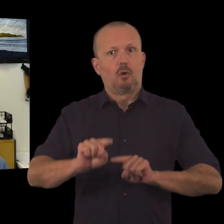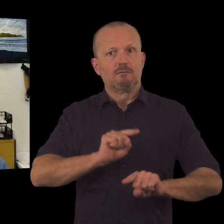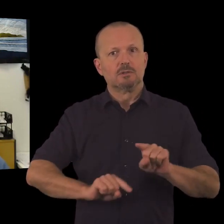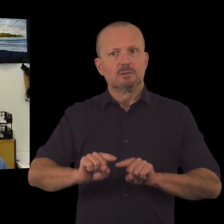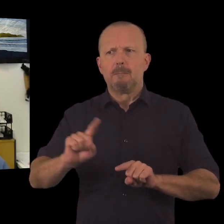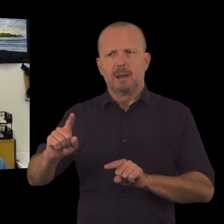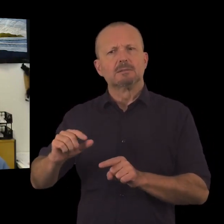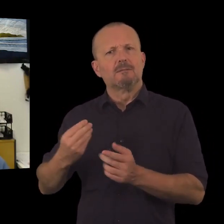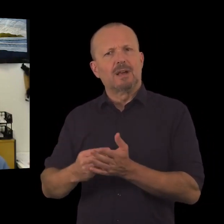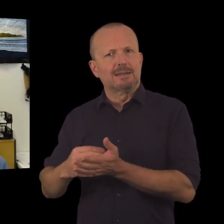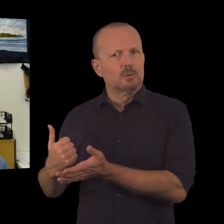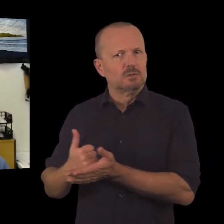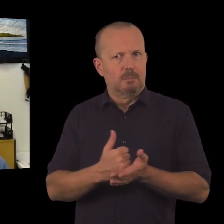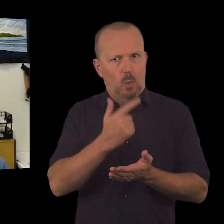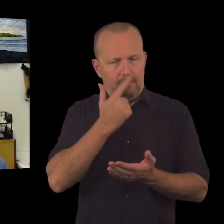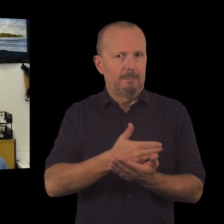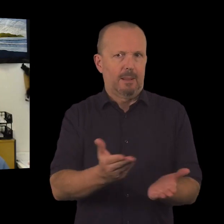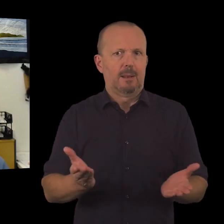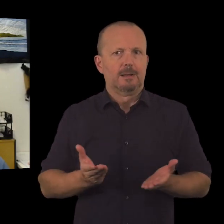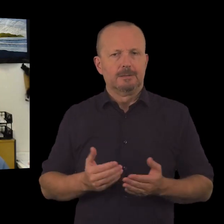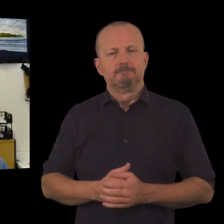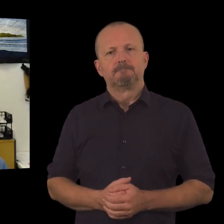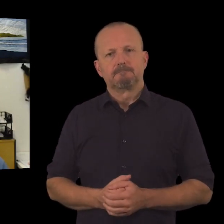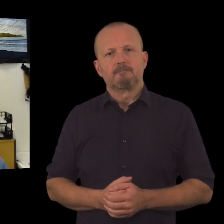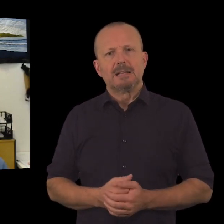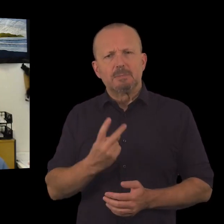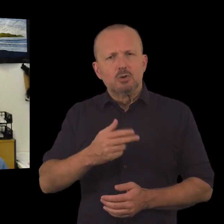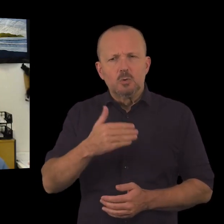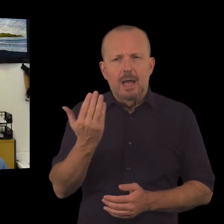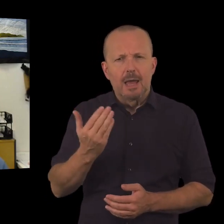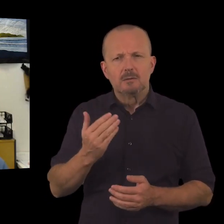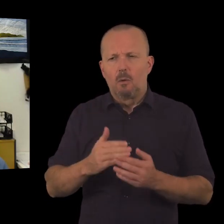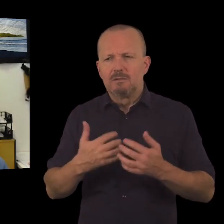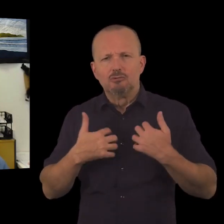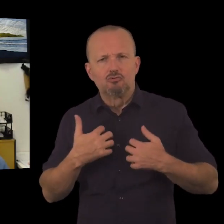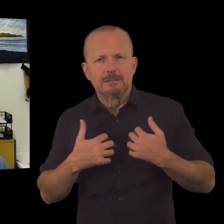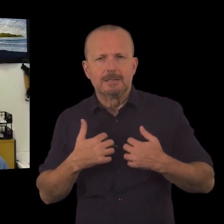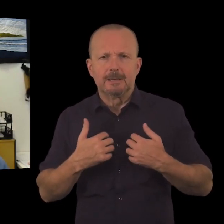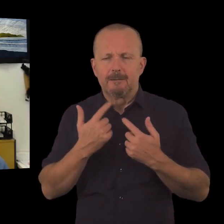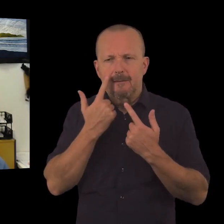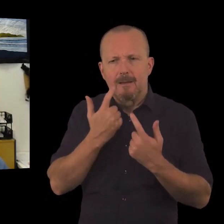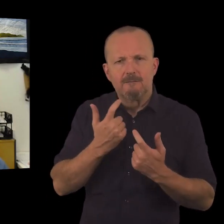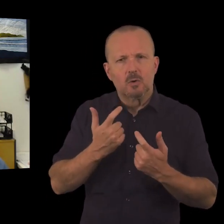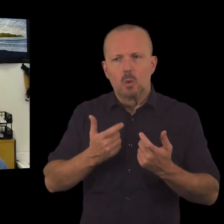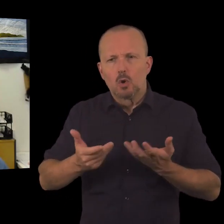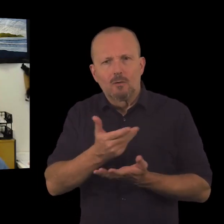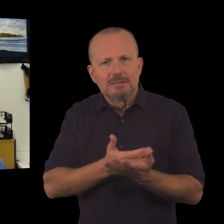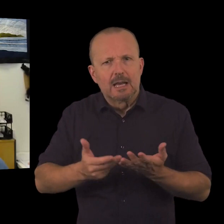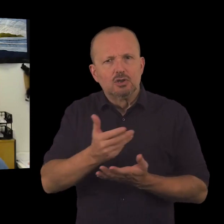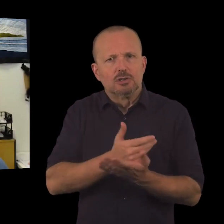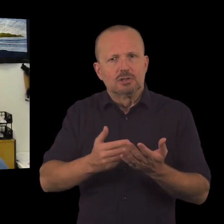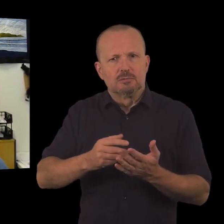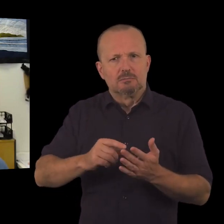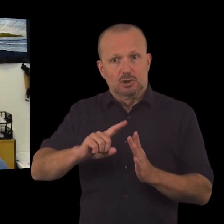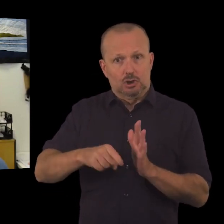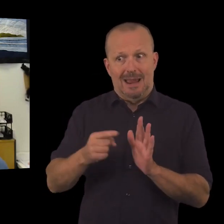everyone. It's been 2 days of nurturing, informative conversations. James was reflecting on the